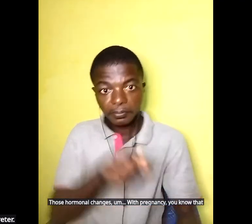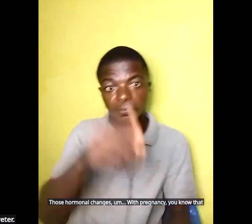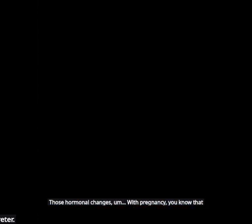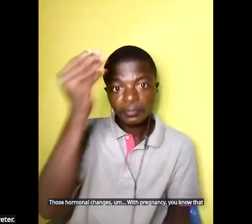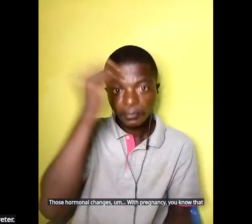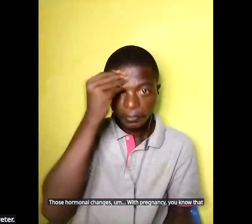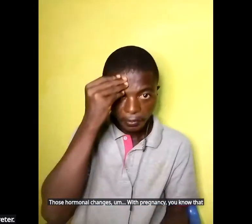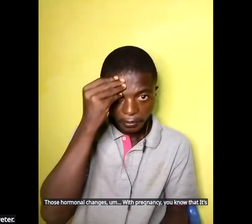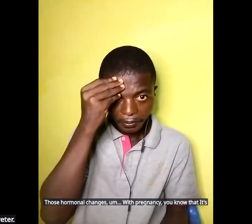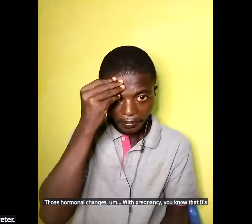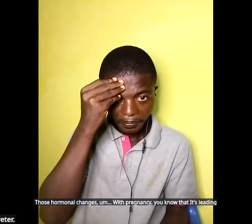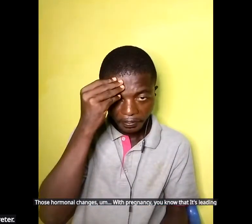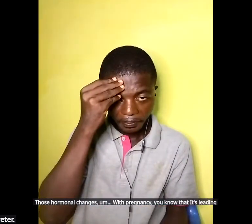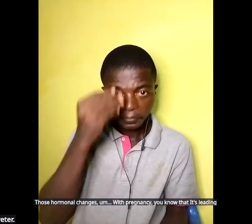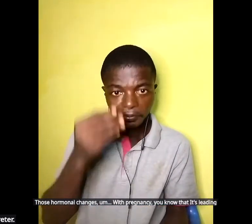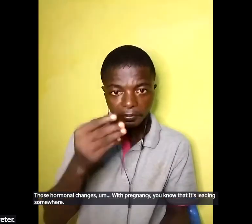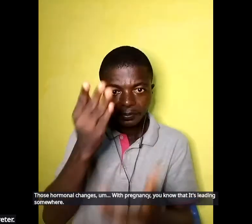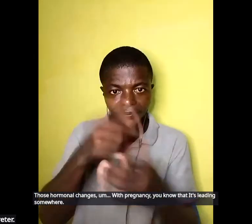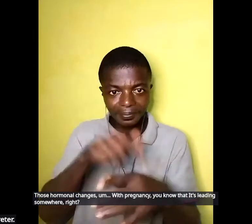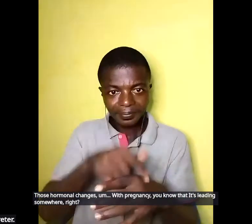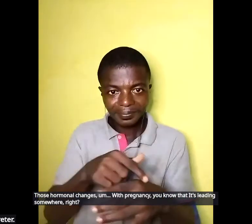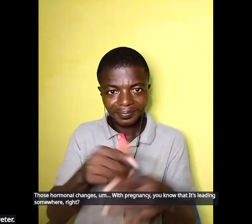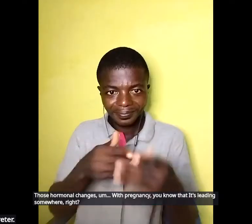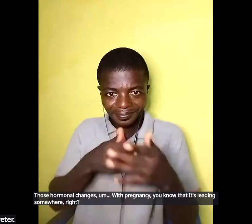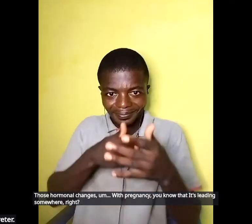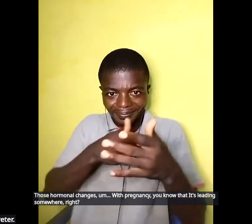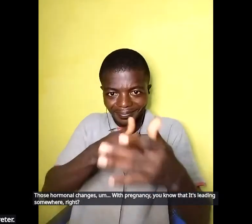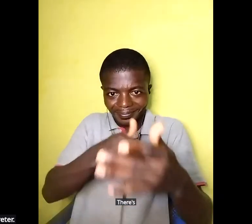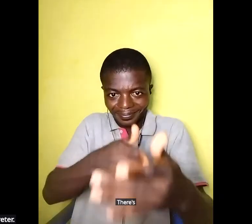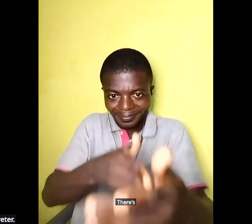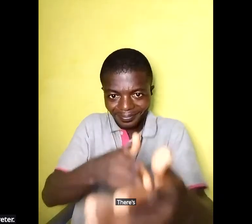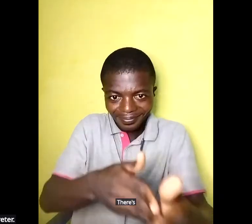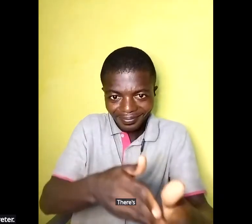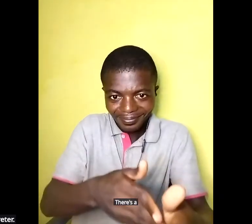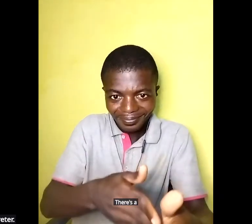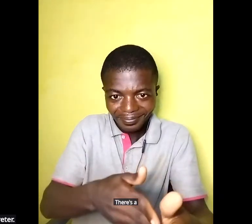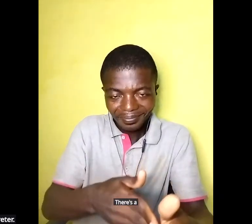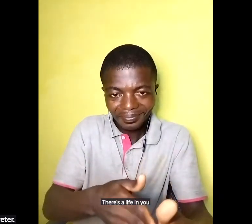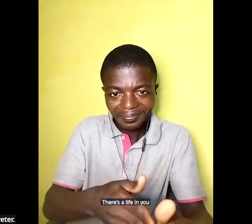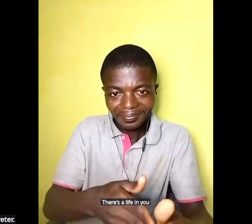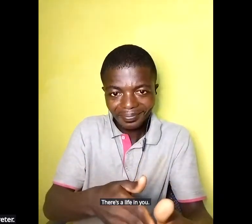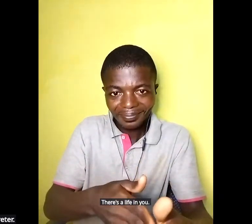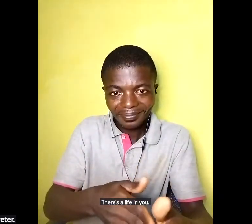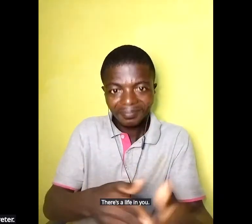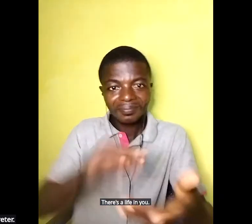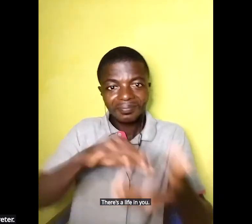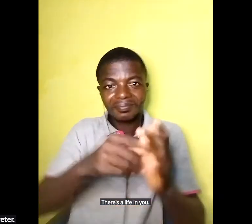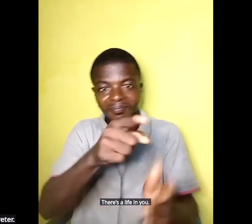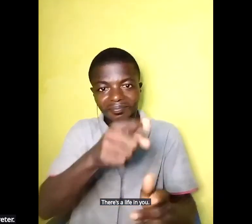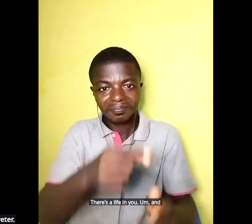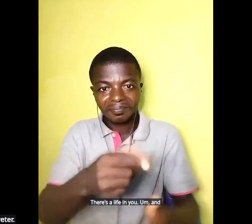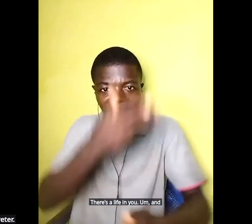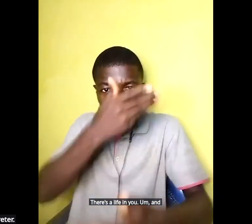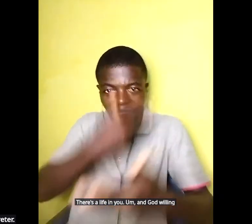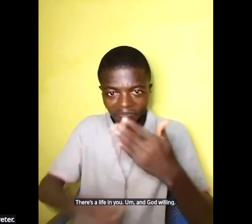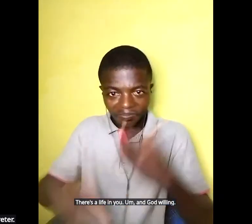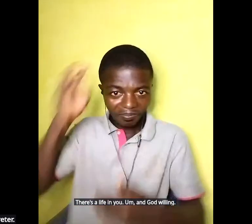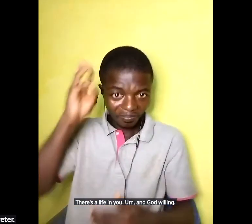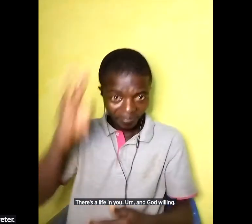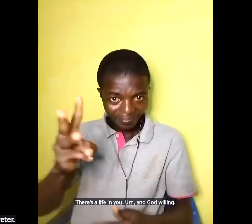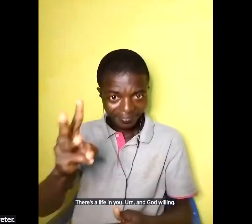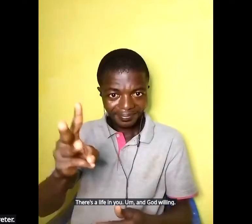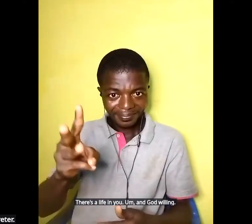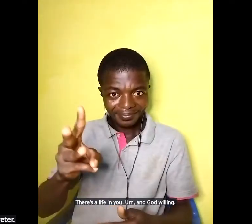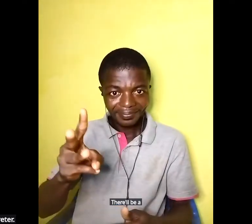it's leading somewhere, right? There's a life in you. And God willing, there'll be